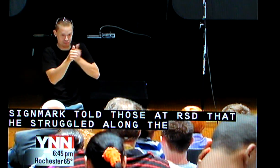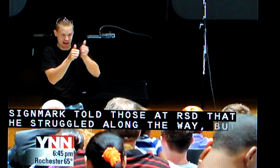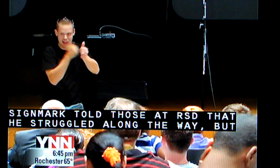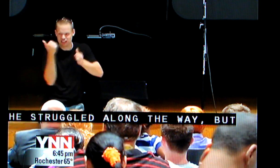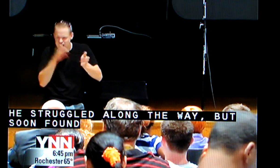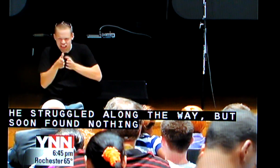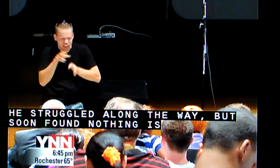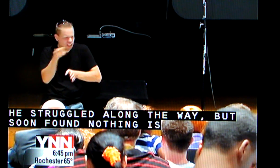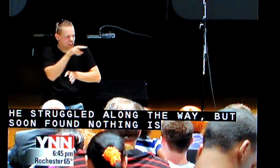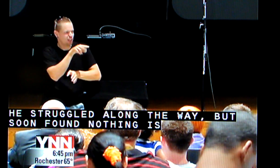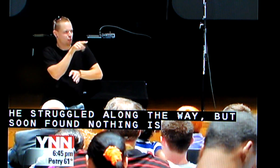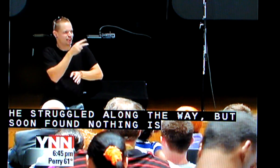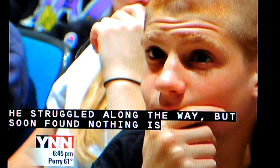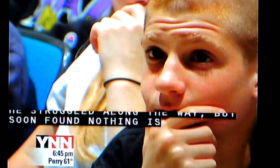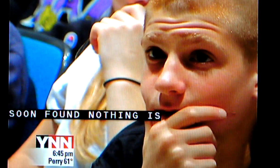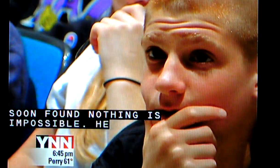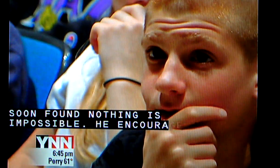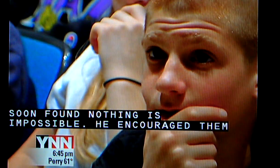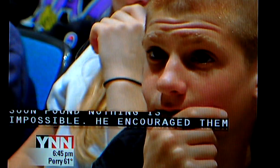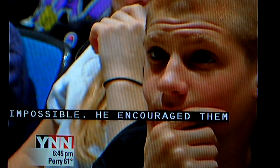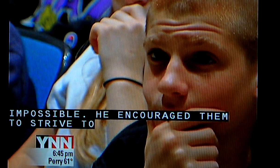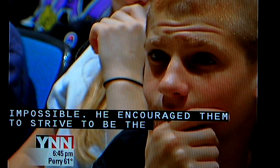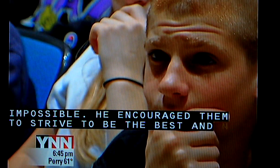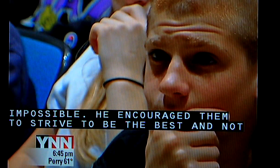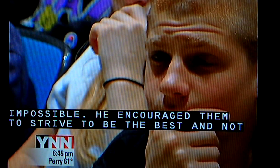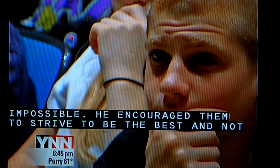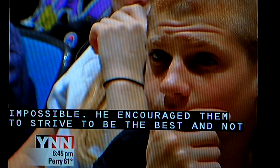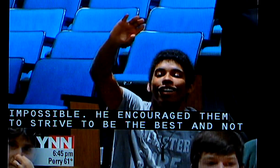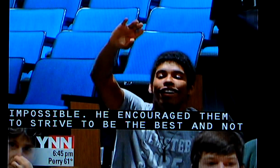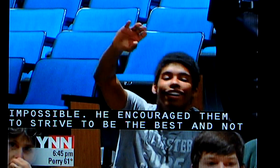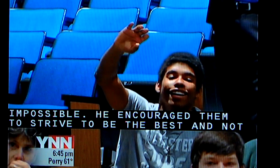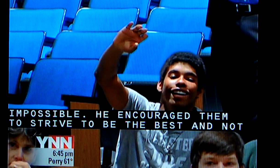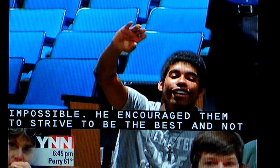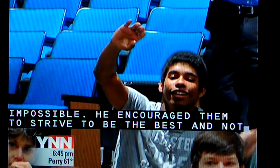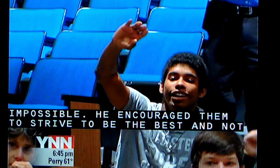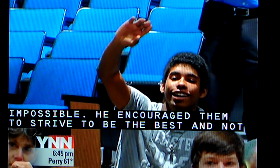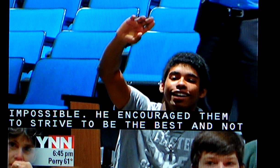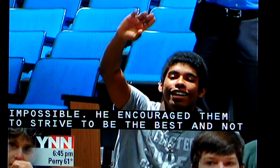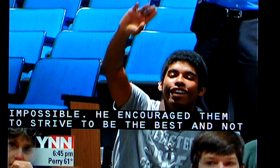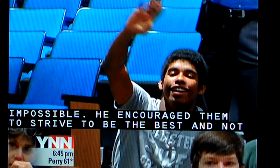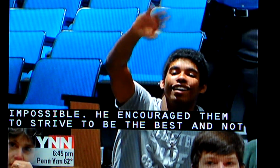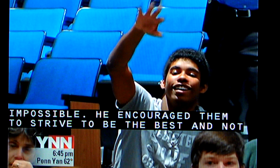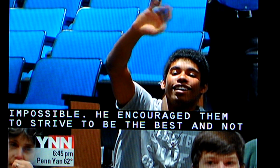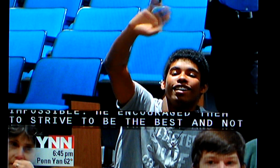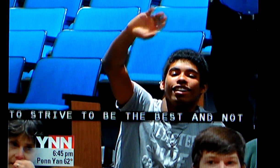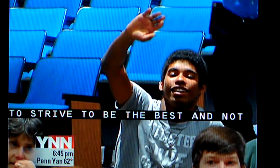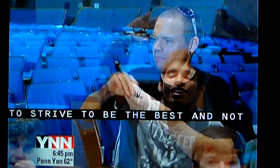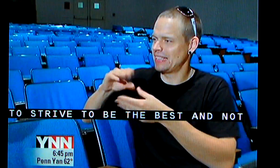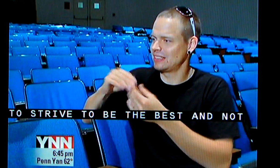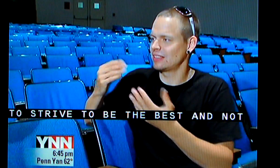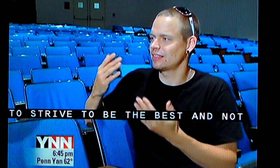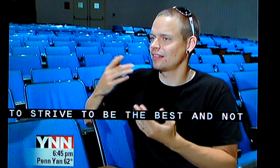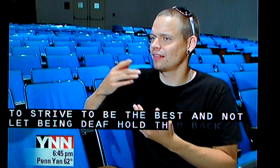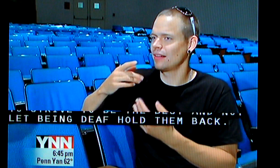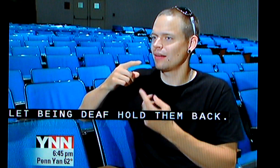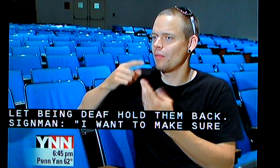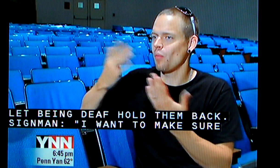impossible. He encouraged them to strive to be the best and not let being deaf hold them back. And I want to make sure that they get the